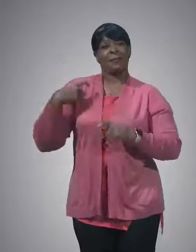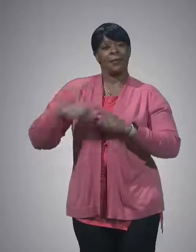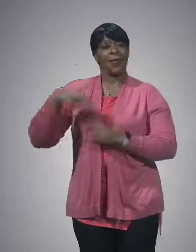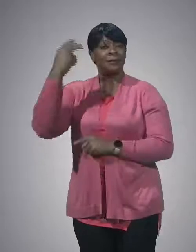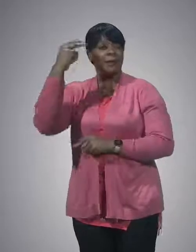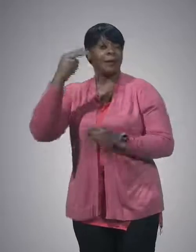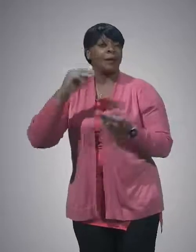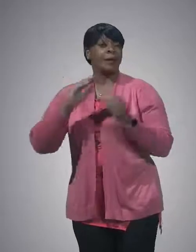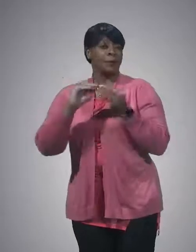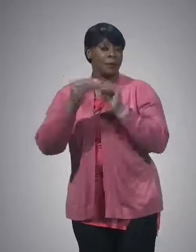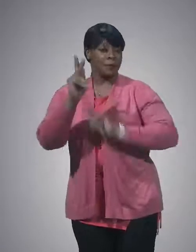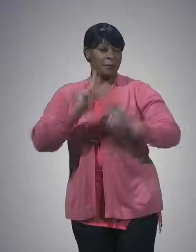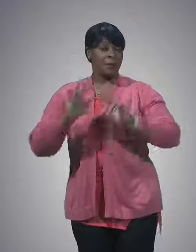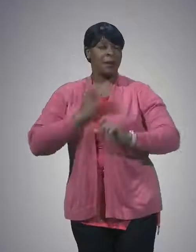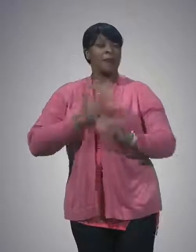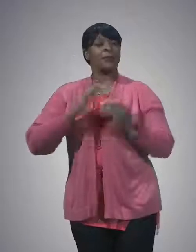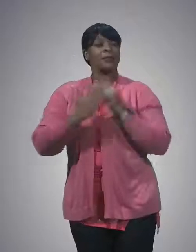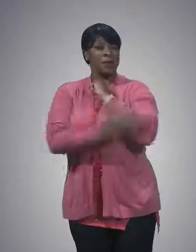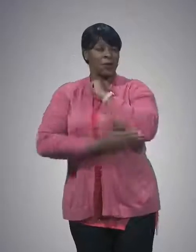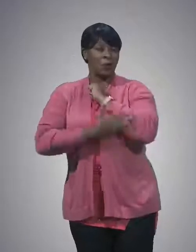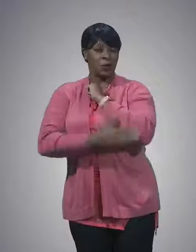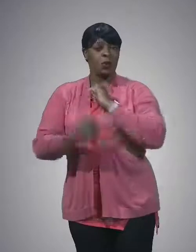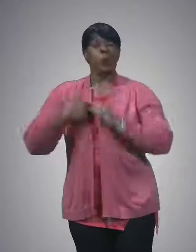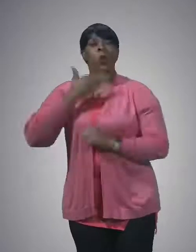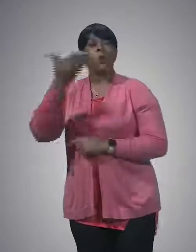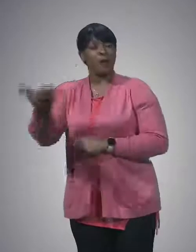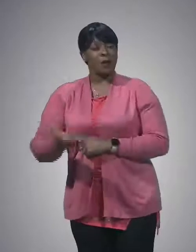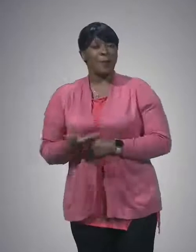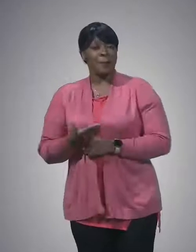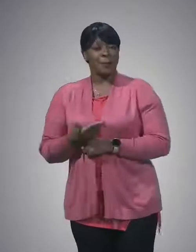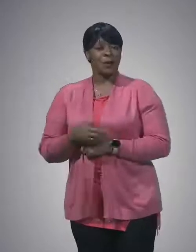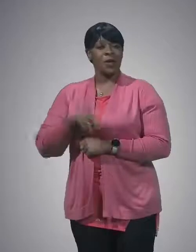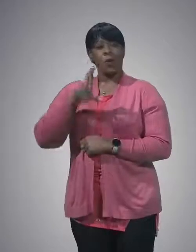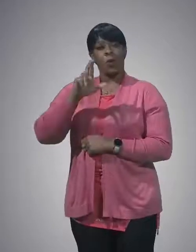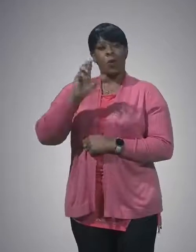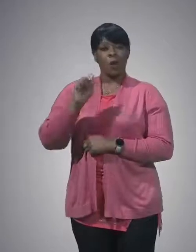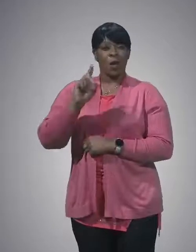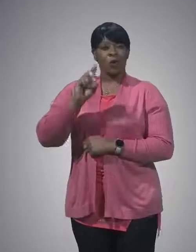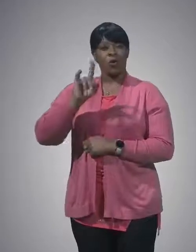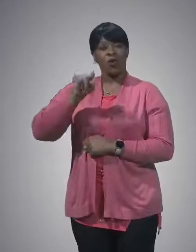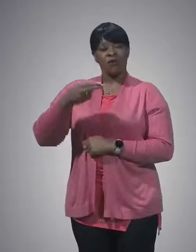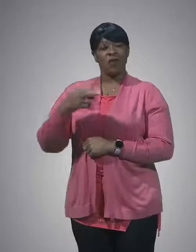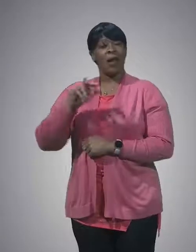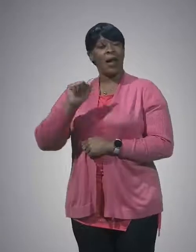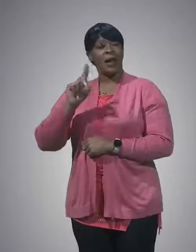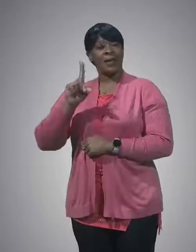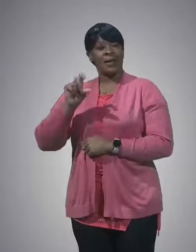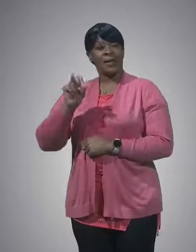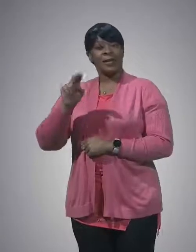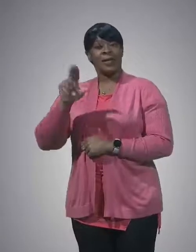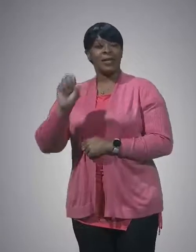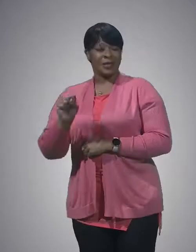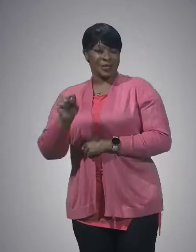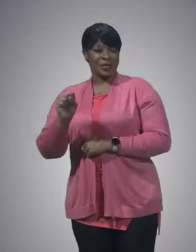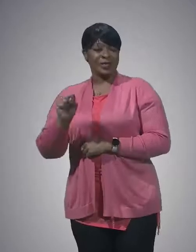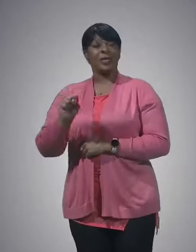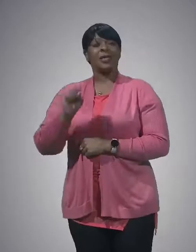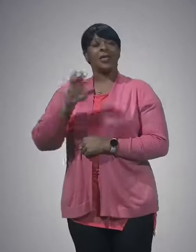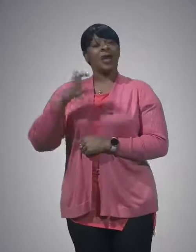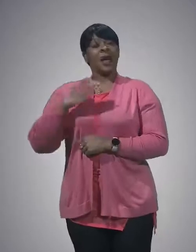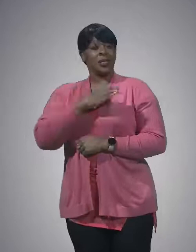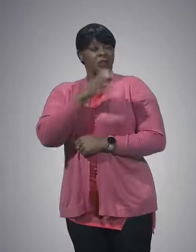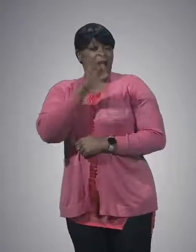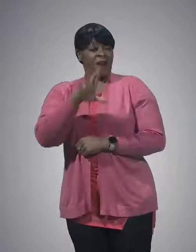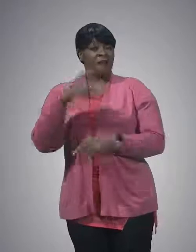population in our county. That is why we are welcoming Rodolfo Arenas, Cónsul of Mexico,